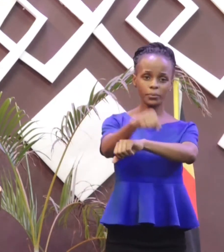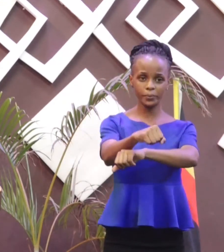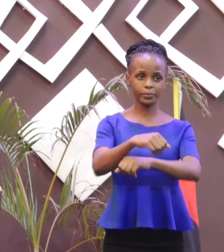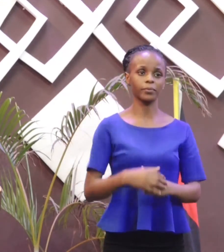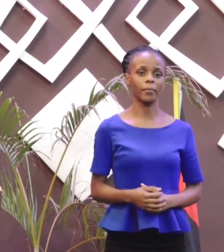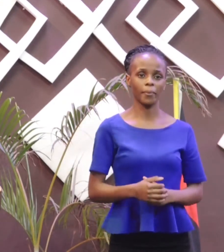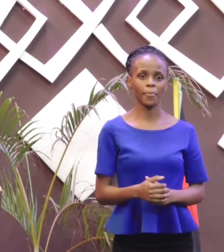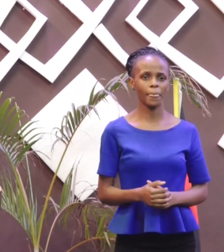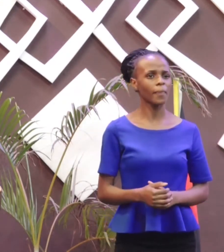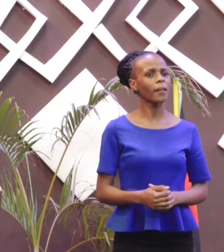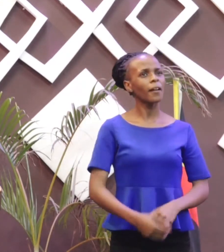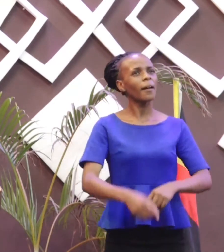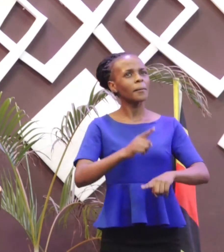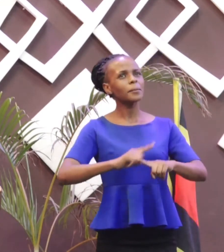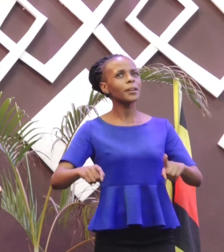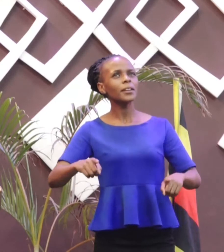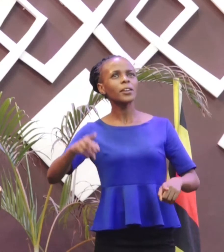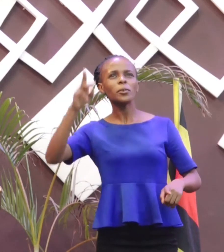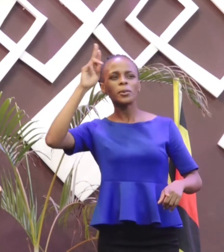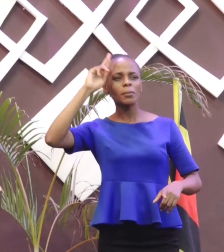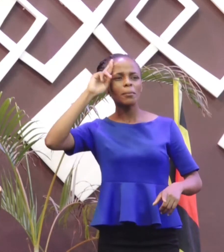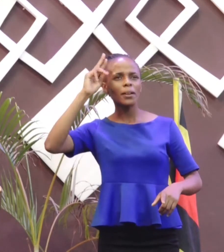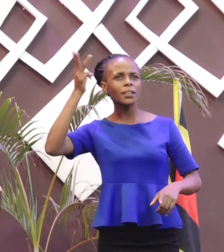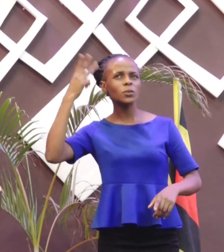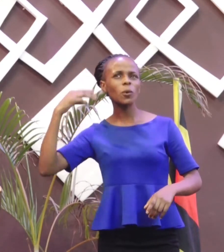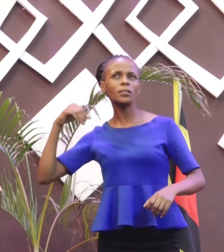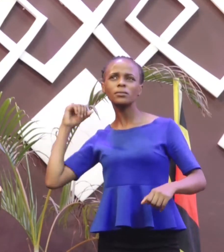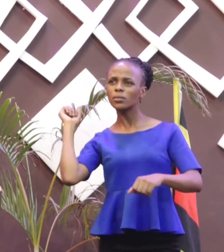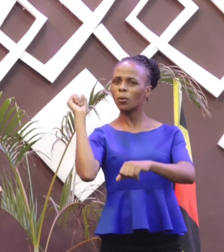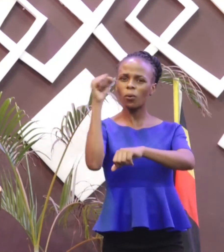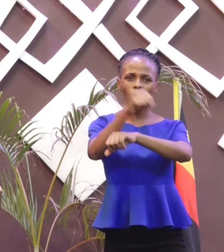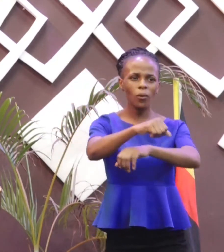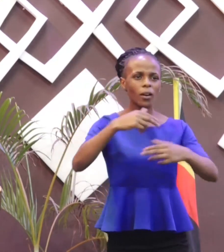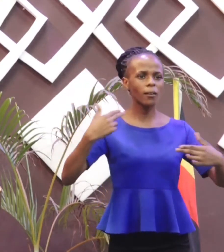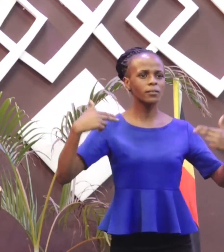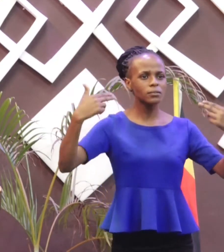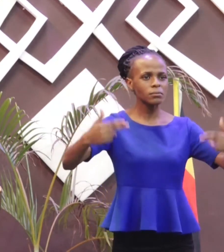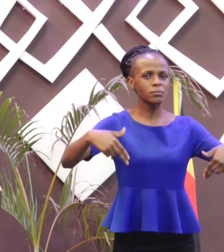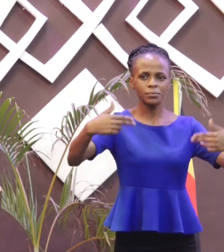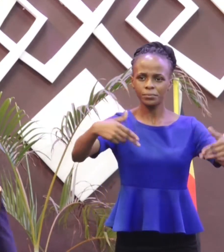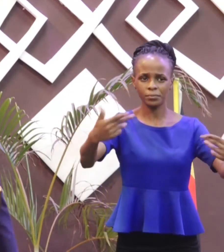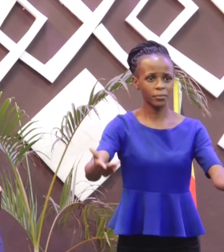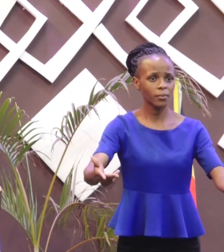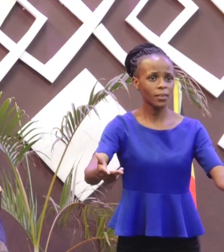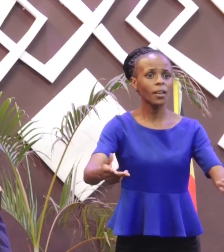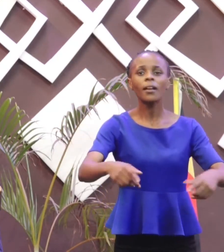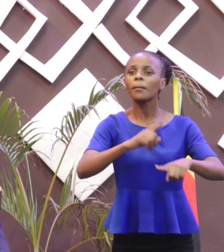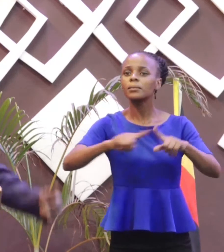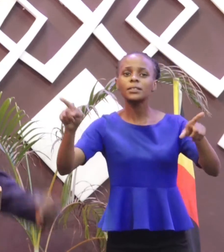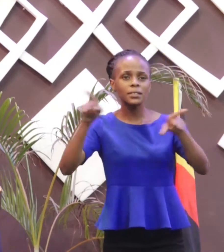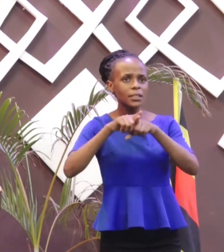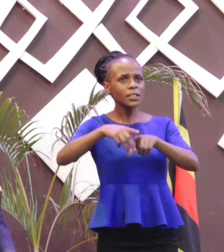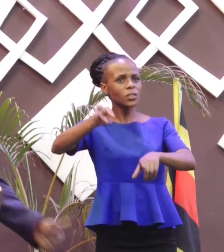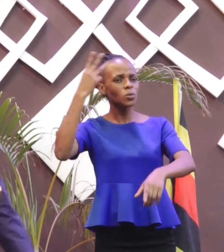Ne balemererwa okuwamba. Yet it is a conquering generation. Songa gwali mulembe gwa kugenda kuwamba. Yet it is a